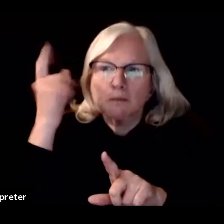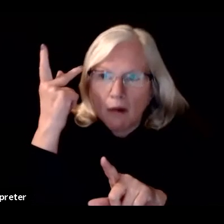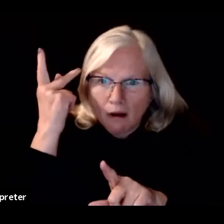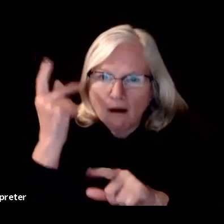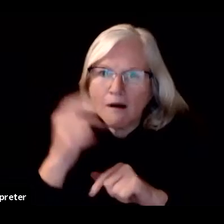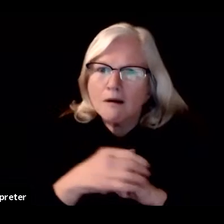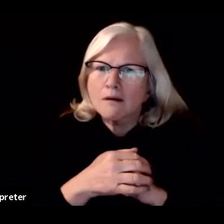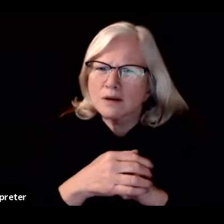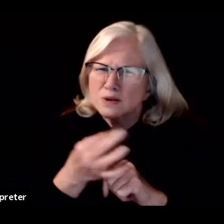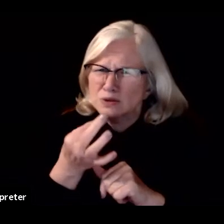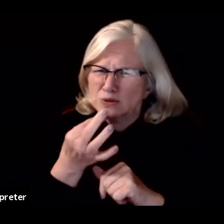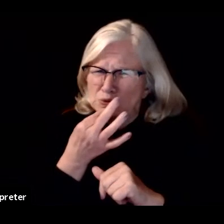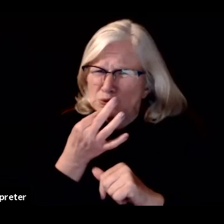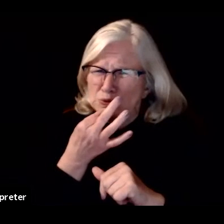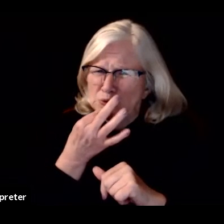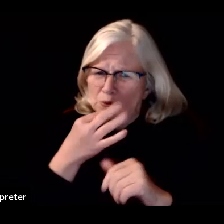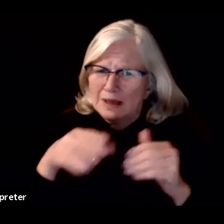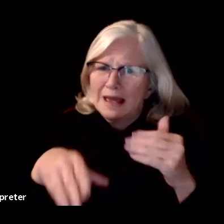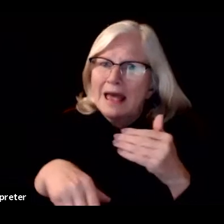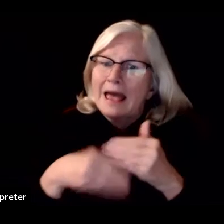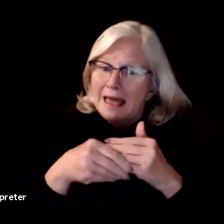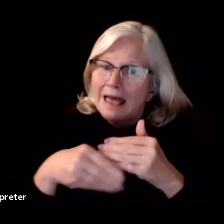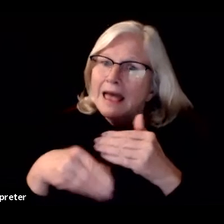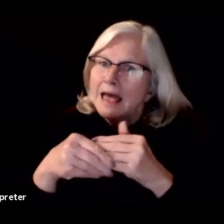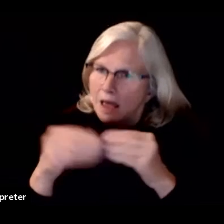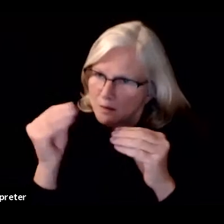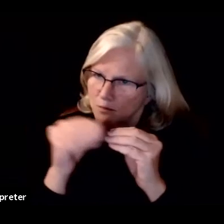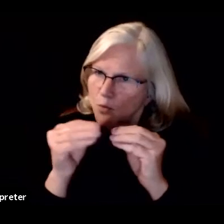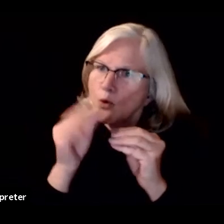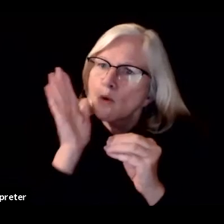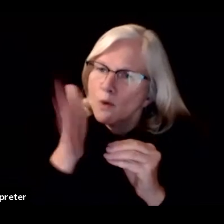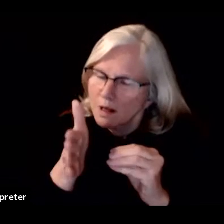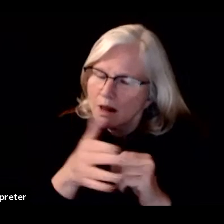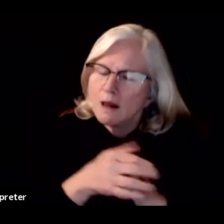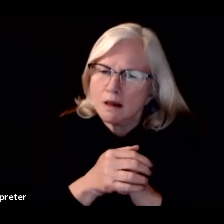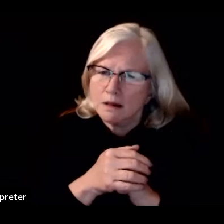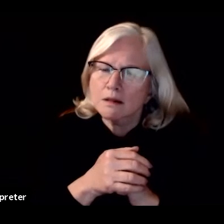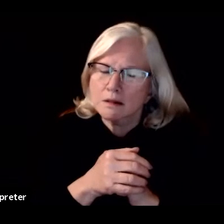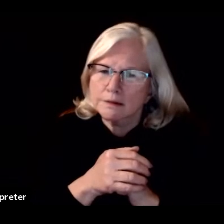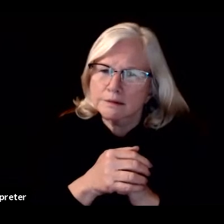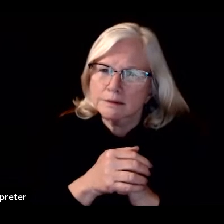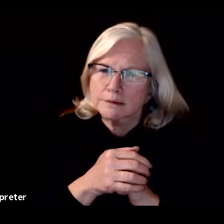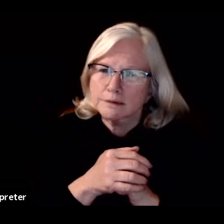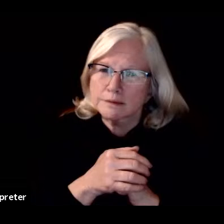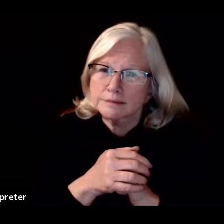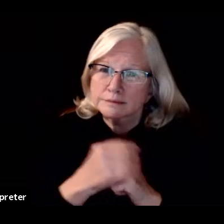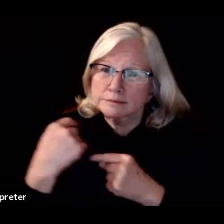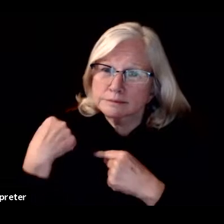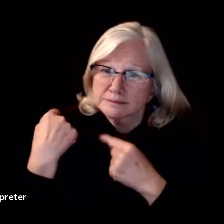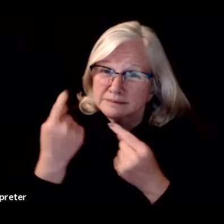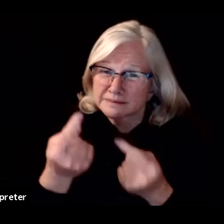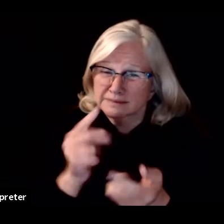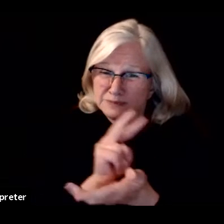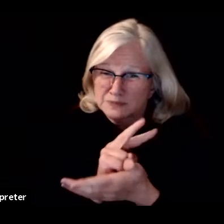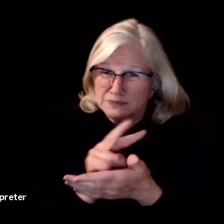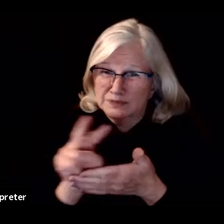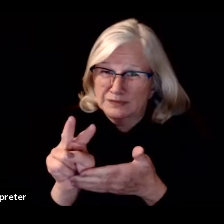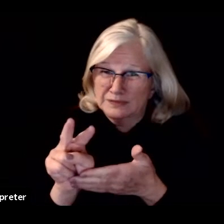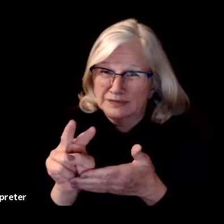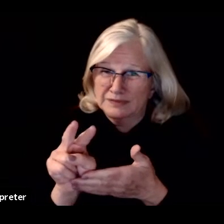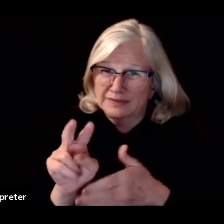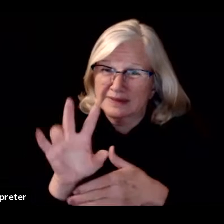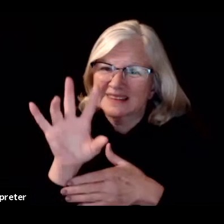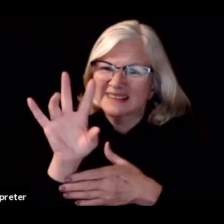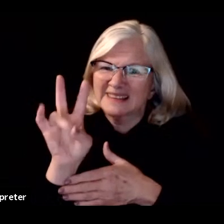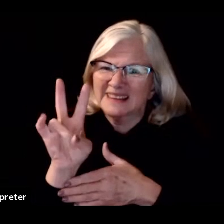Most of these sites have opened just in the last 2 or 3 weeks, but already in total, we've tested more than 50,000 people at these saliva